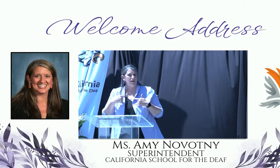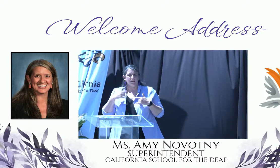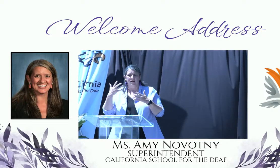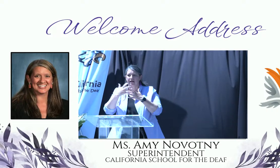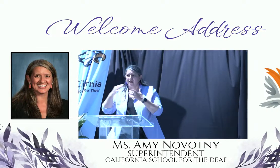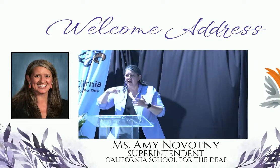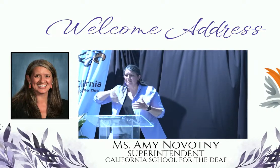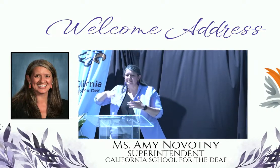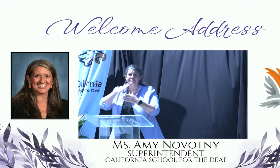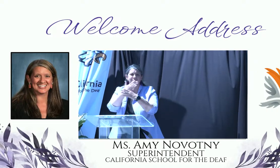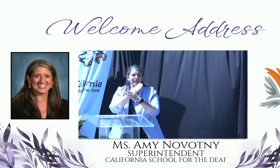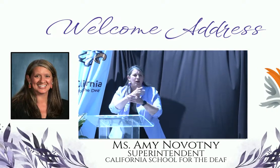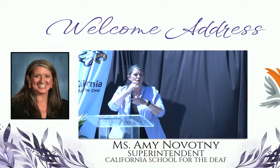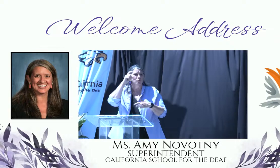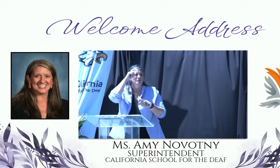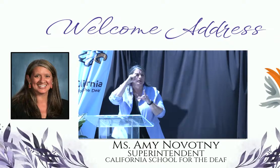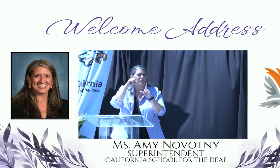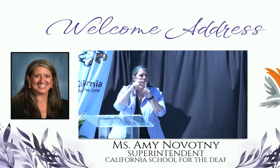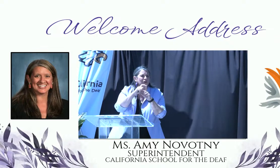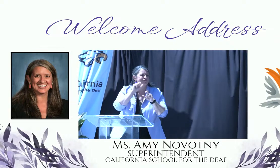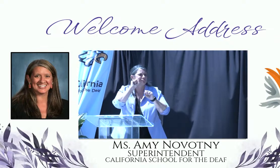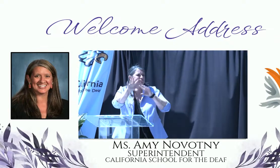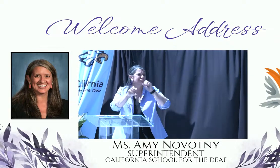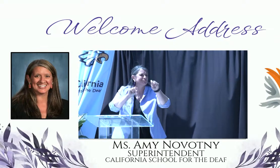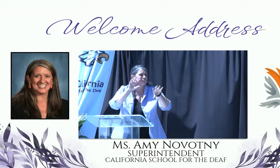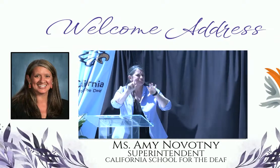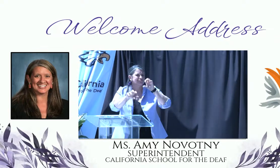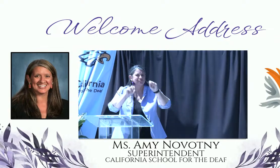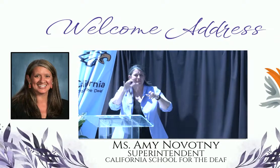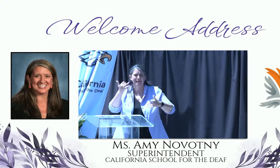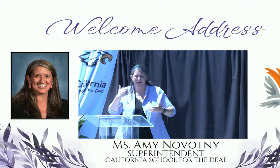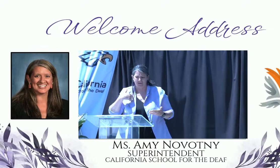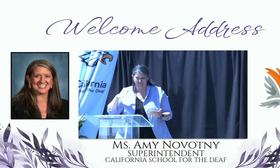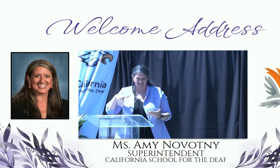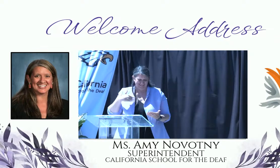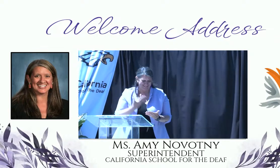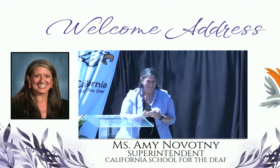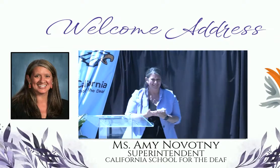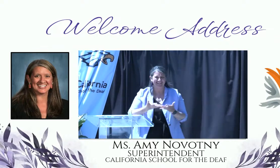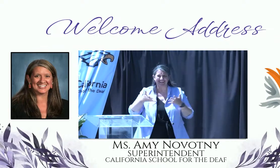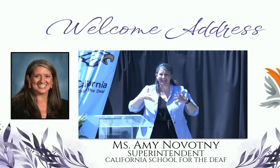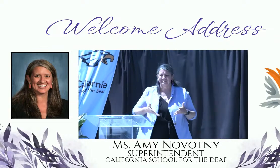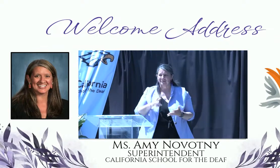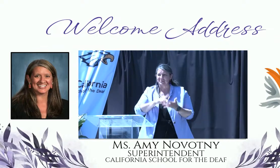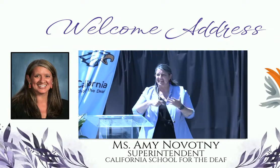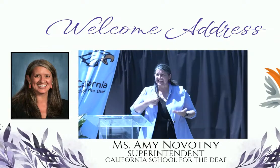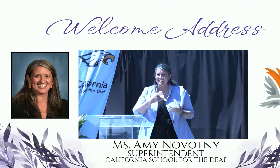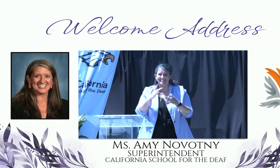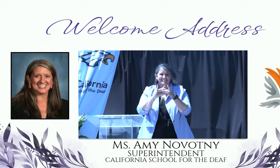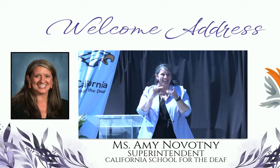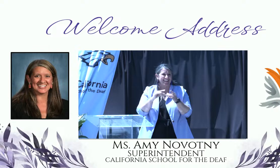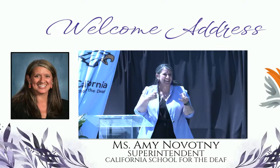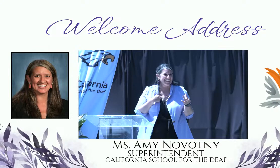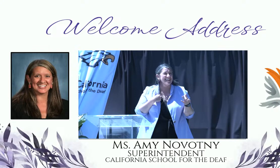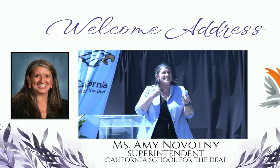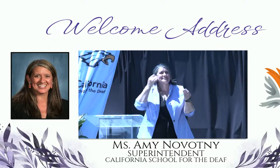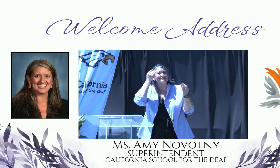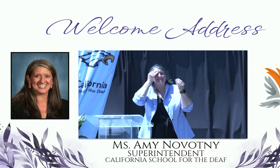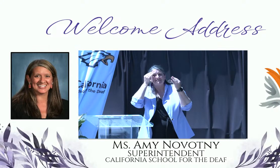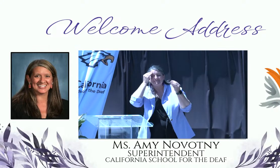all kinds of different activities where we could share wisdom and words and advice, and now we're here. And I was